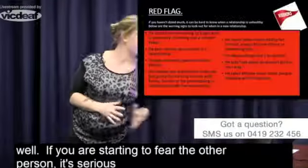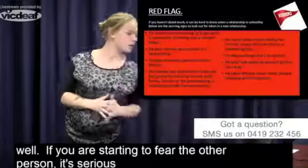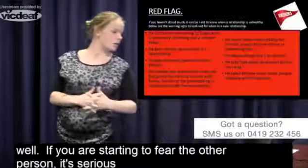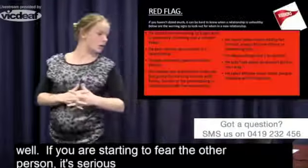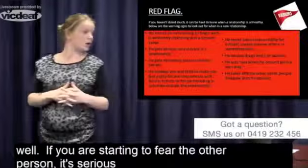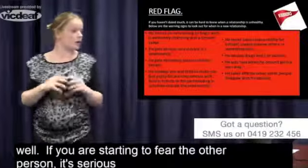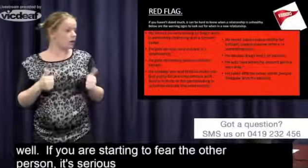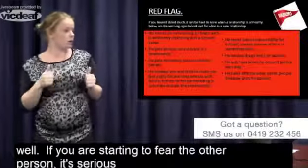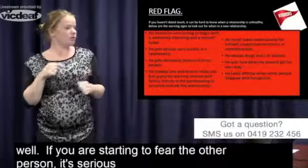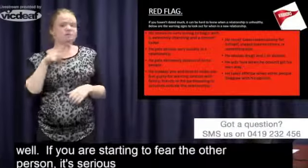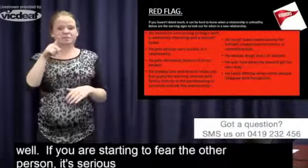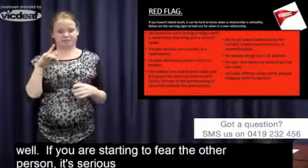hurt.